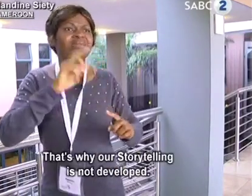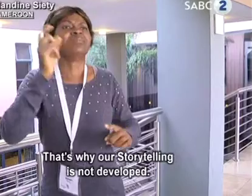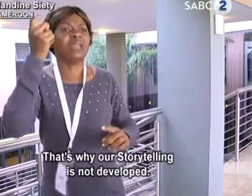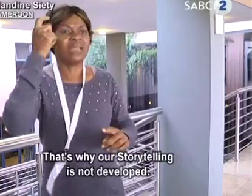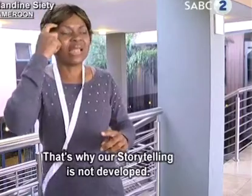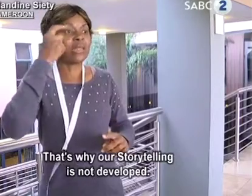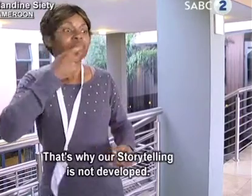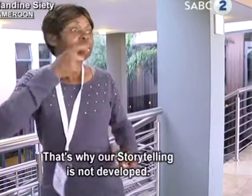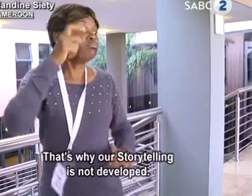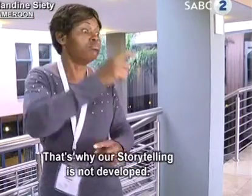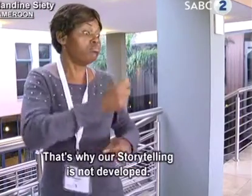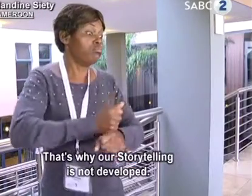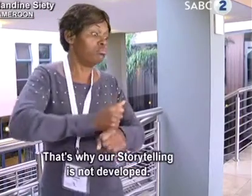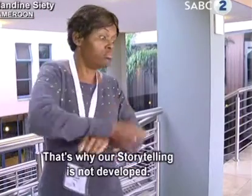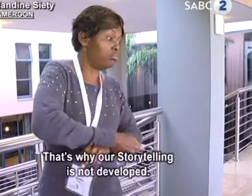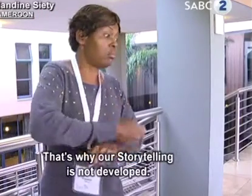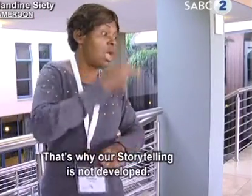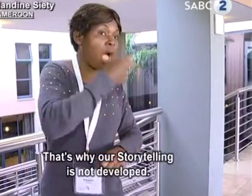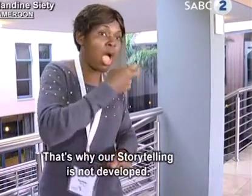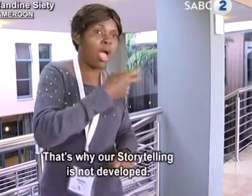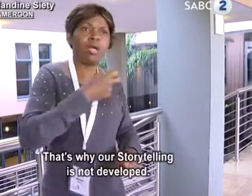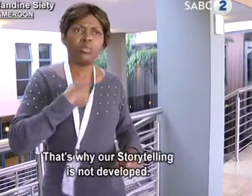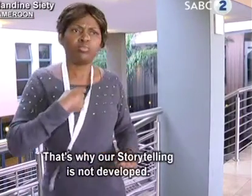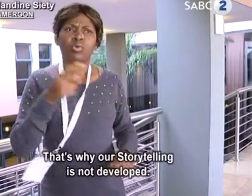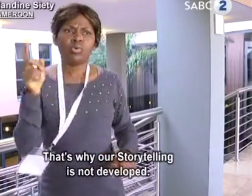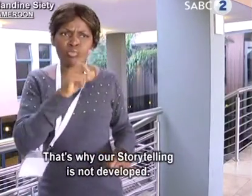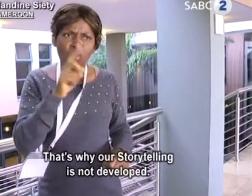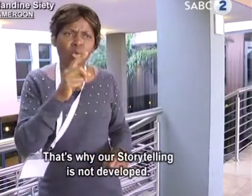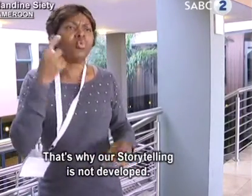That's why our storytelling is not developed.